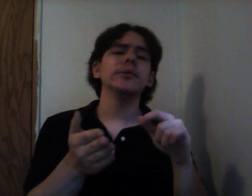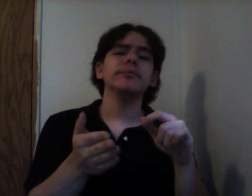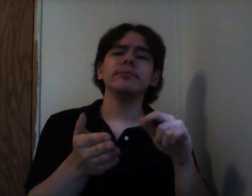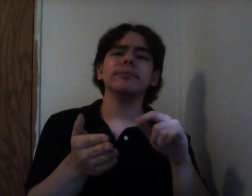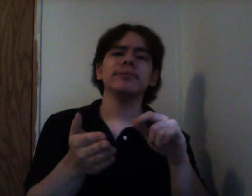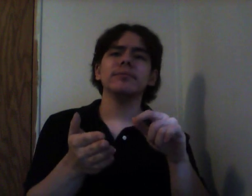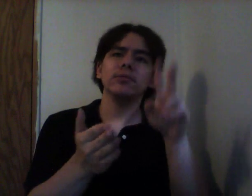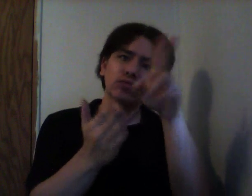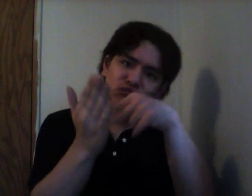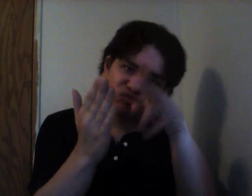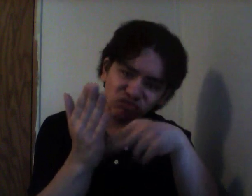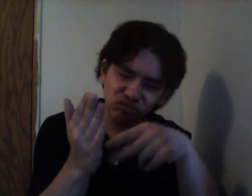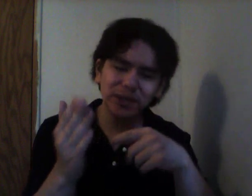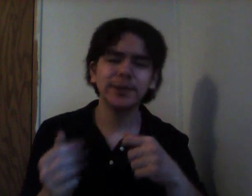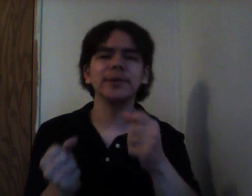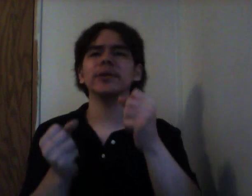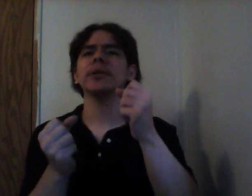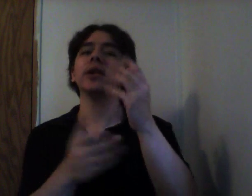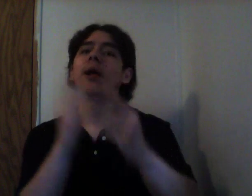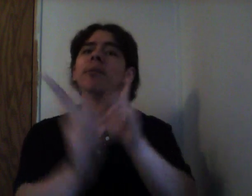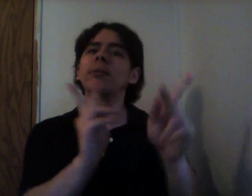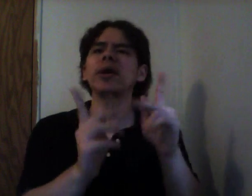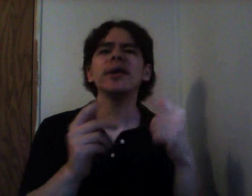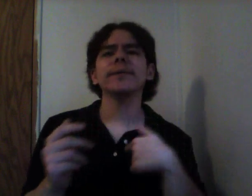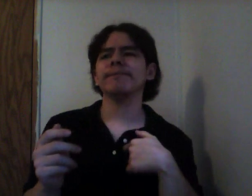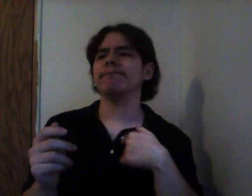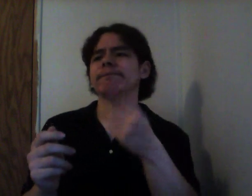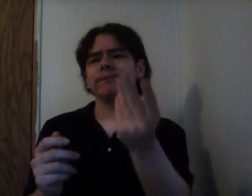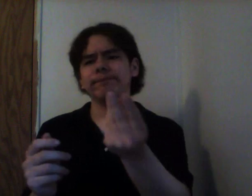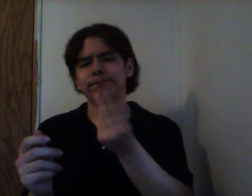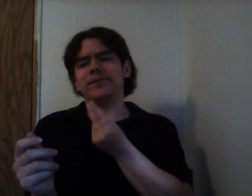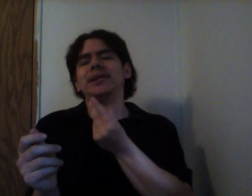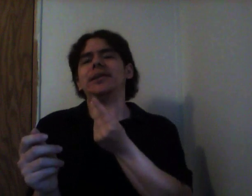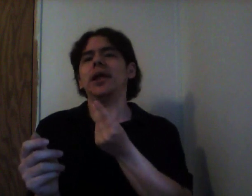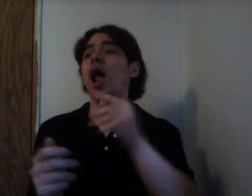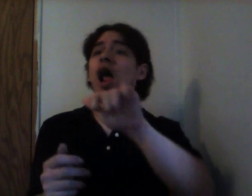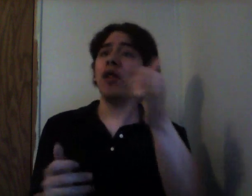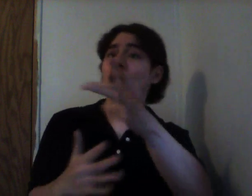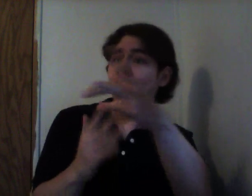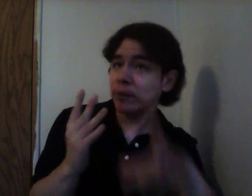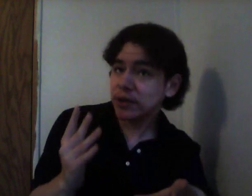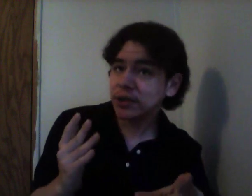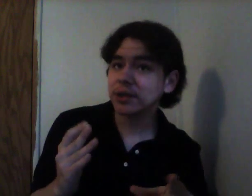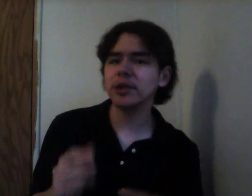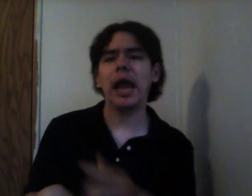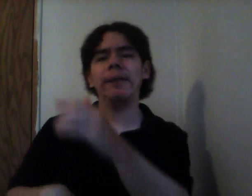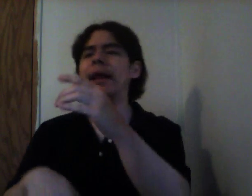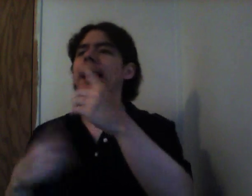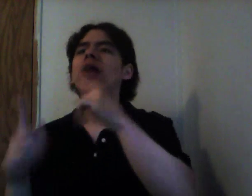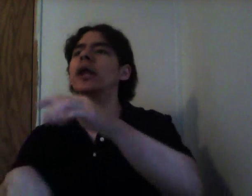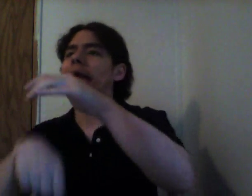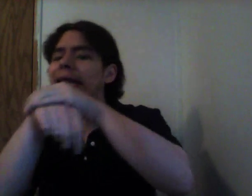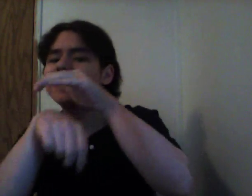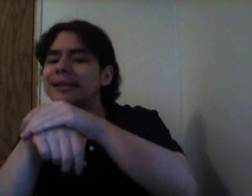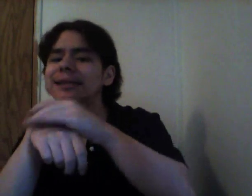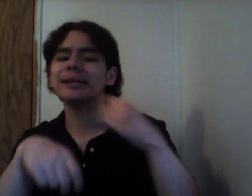is a fascinating way to get a very detailed, rather than one word answer from people. All right, so let's see